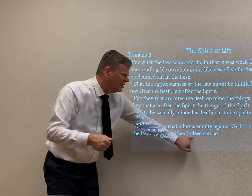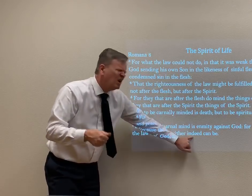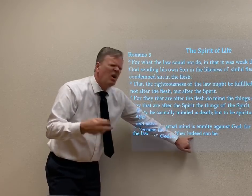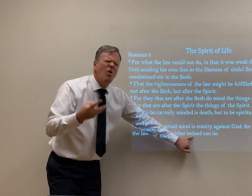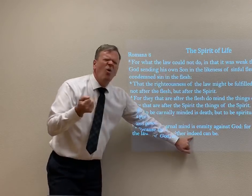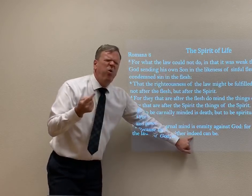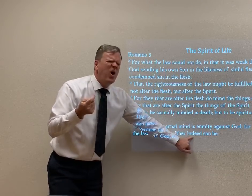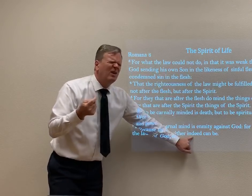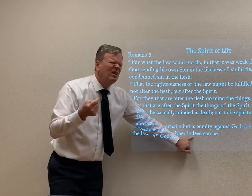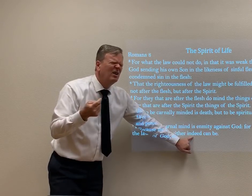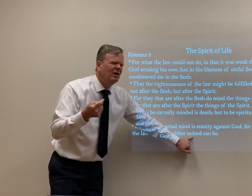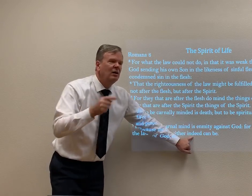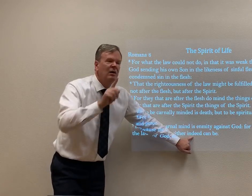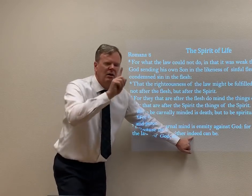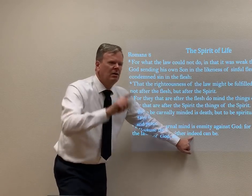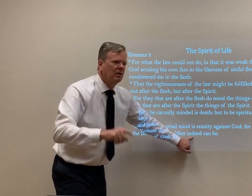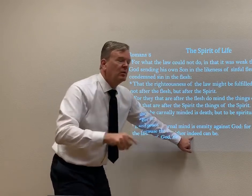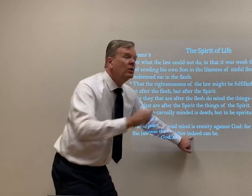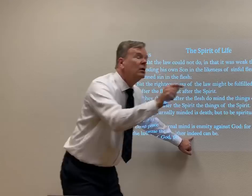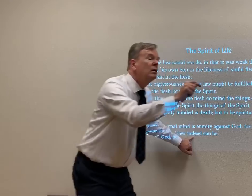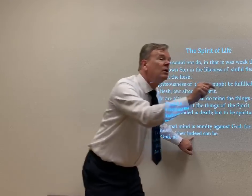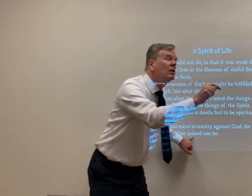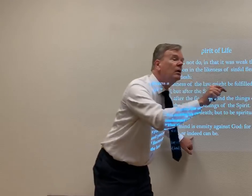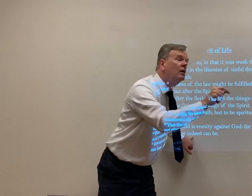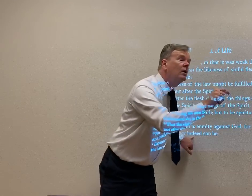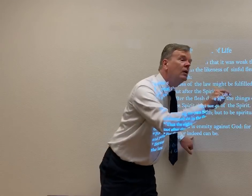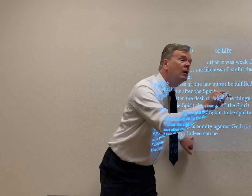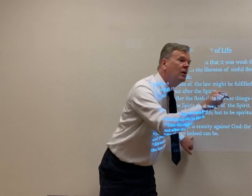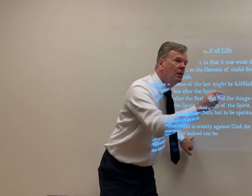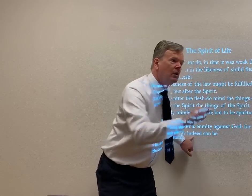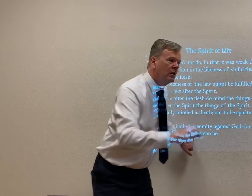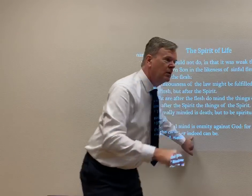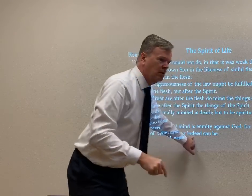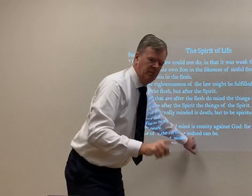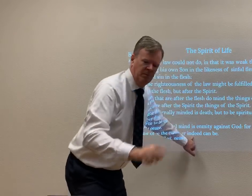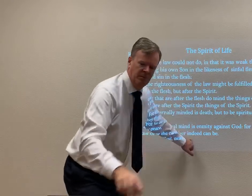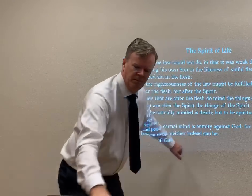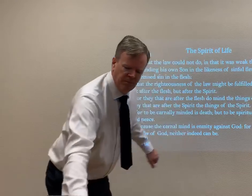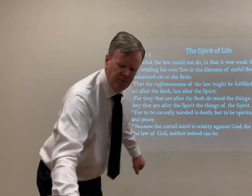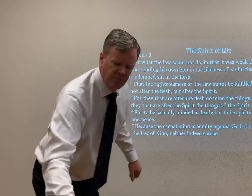Neither indeed, which I know is confusing.